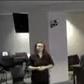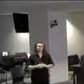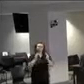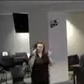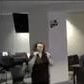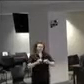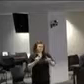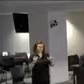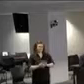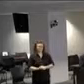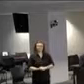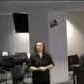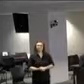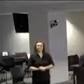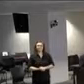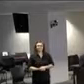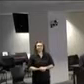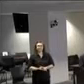Next slide.